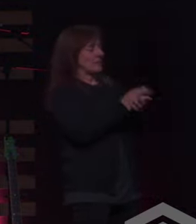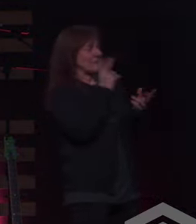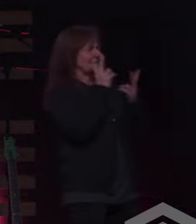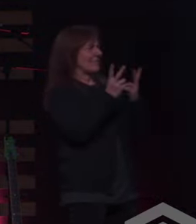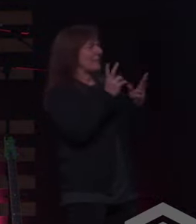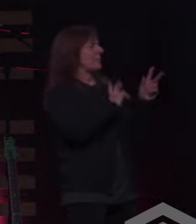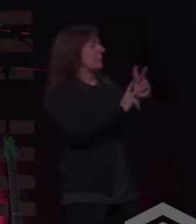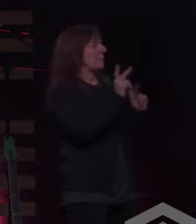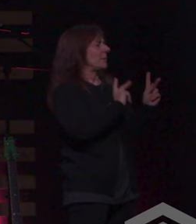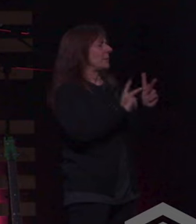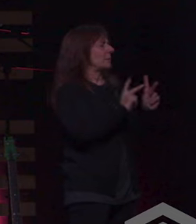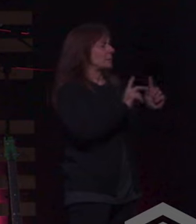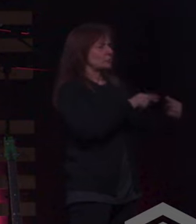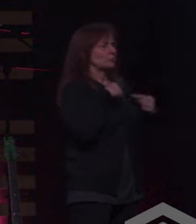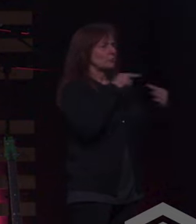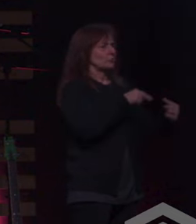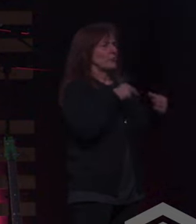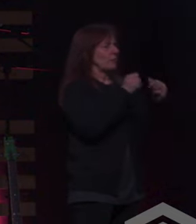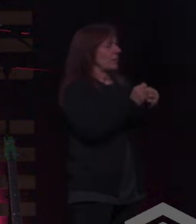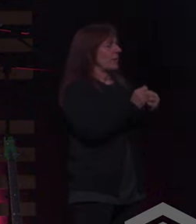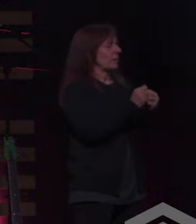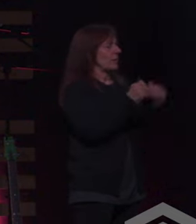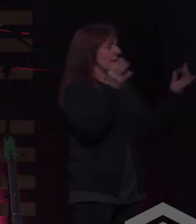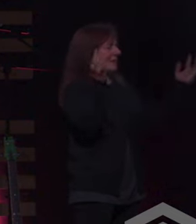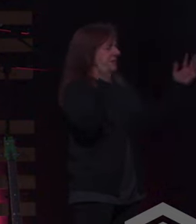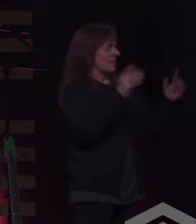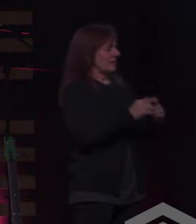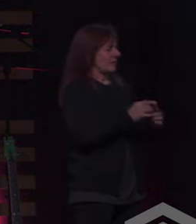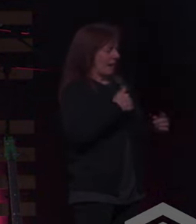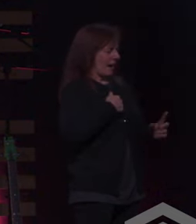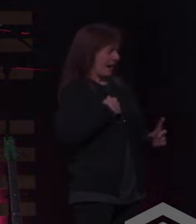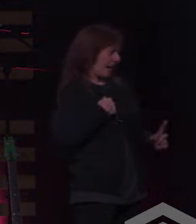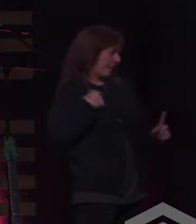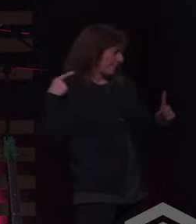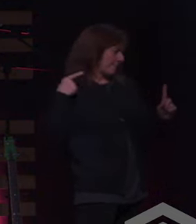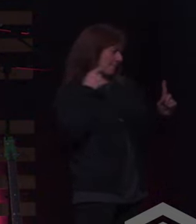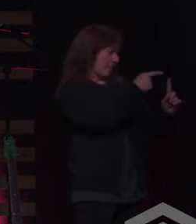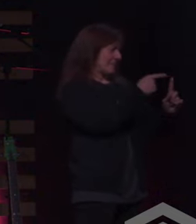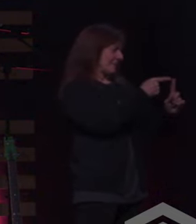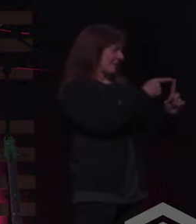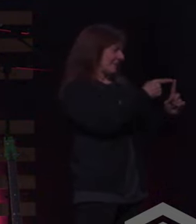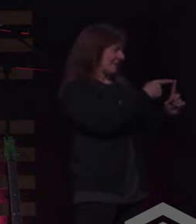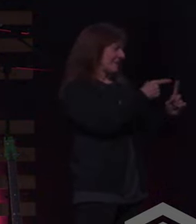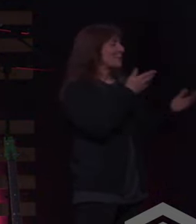people struggle with, come down to intentionality and selflessness.